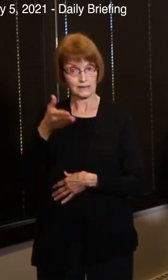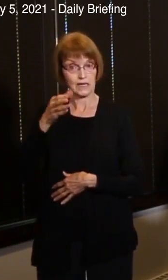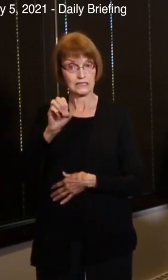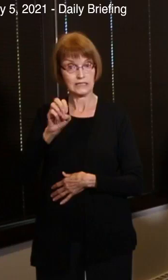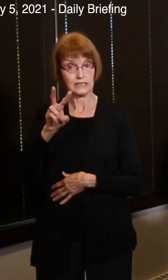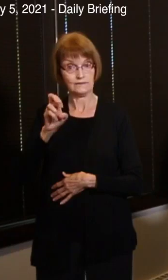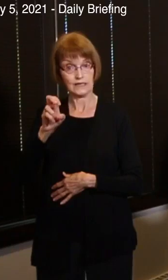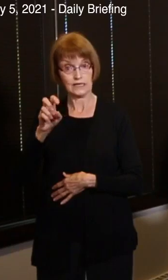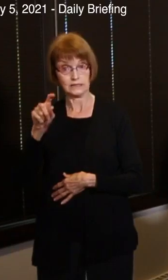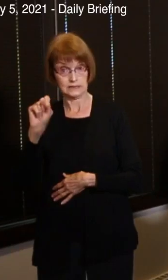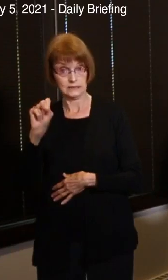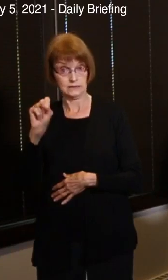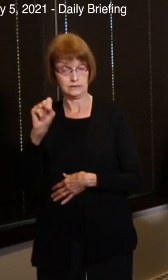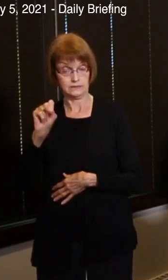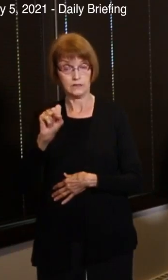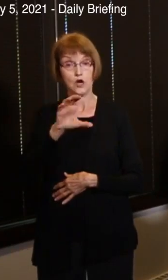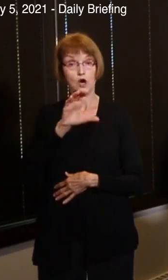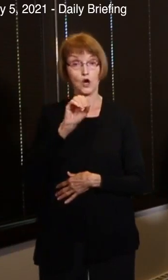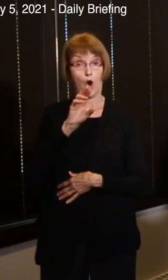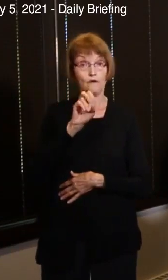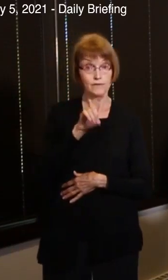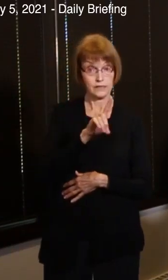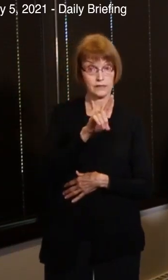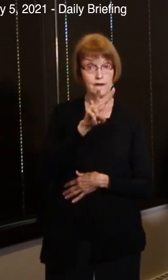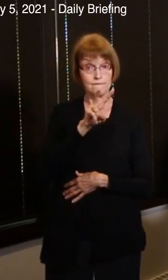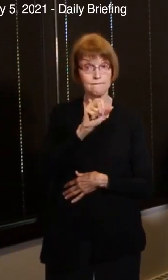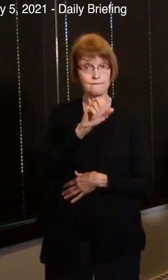covidvaccine.mo.gov/events. Again, that's